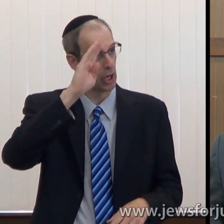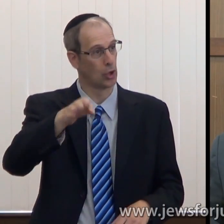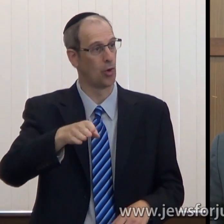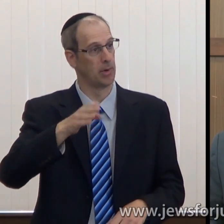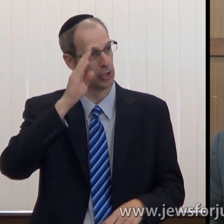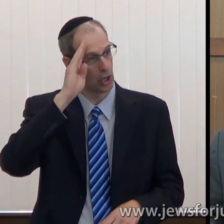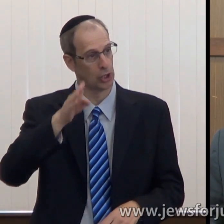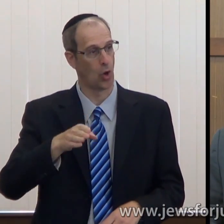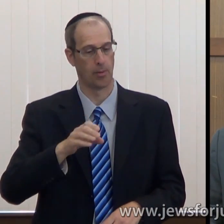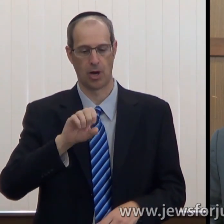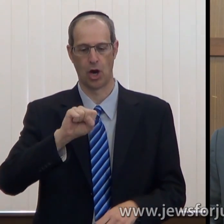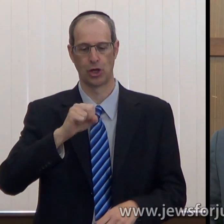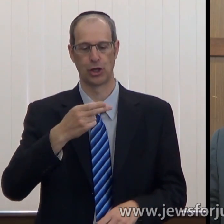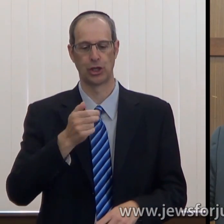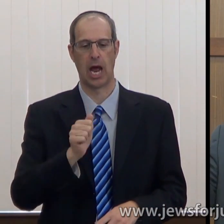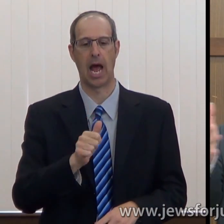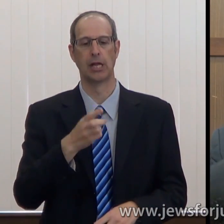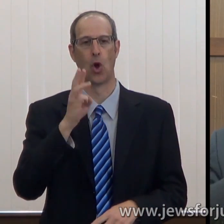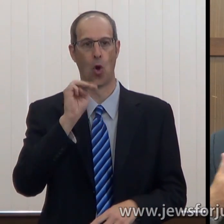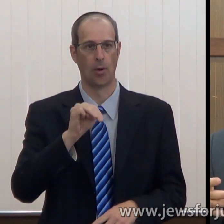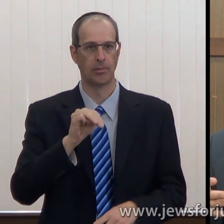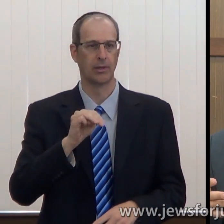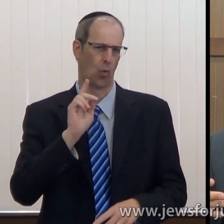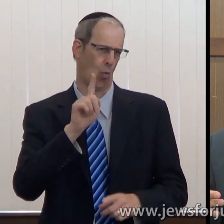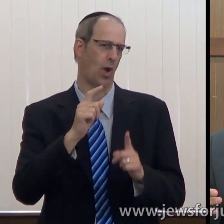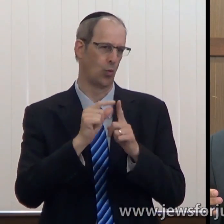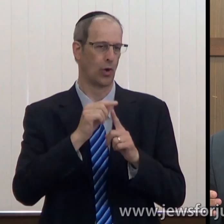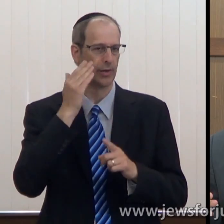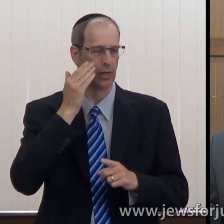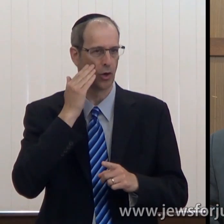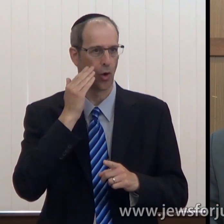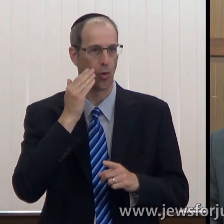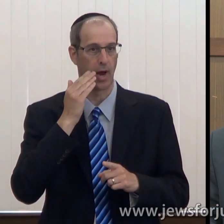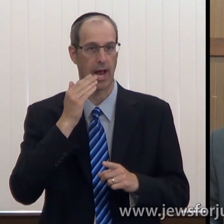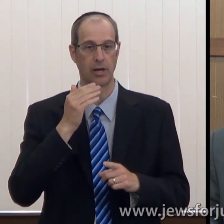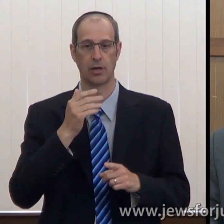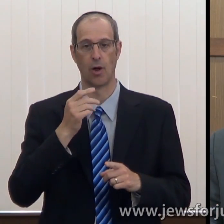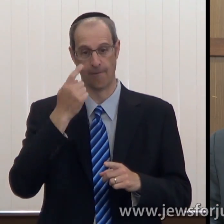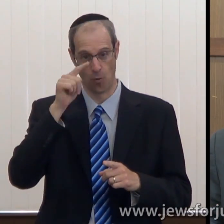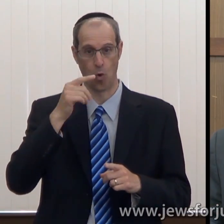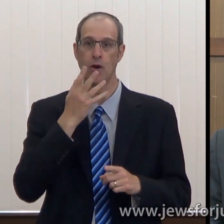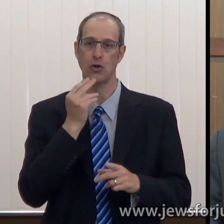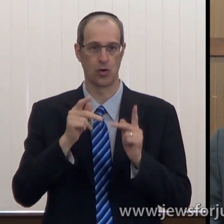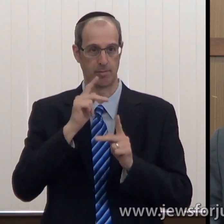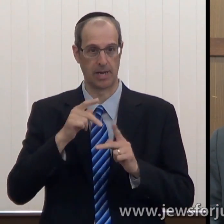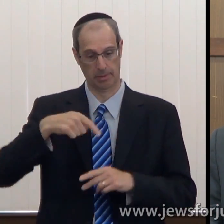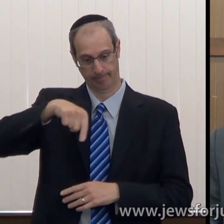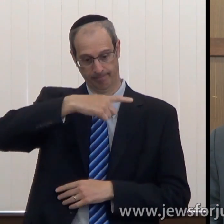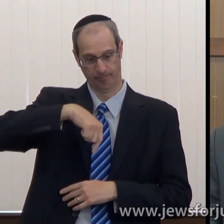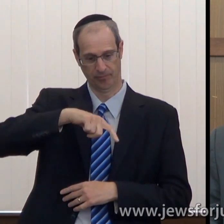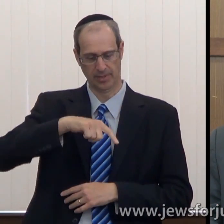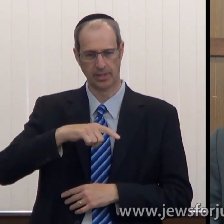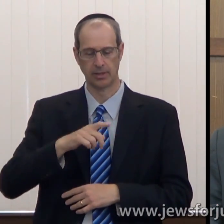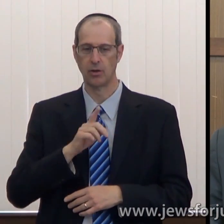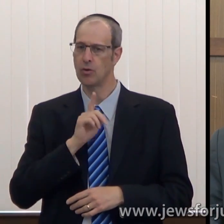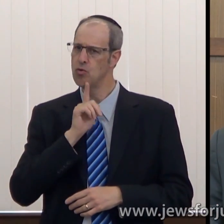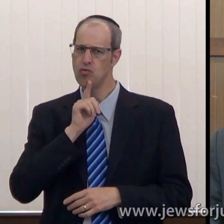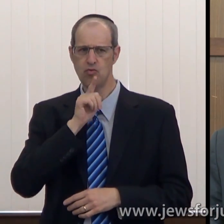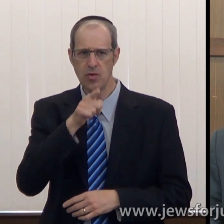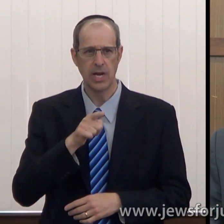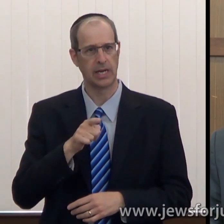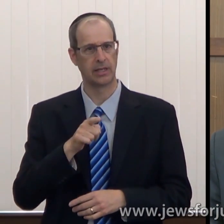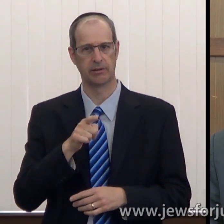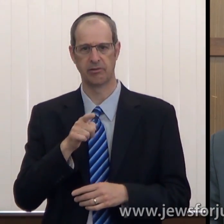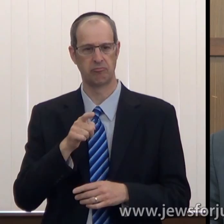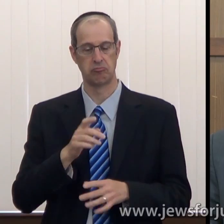know. And among Jews ourselves, so that's a very, very popular